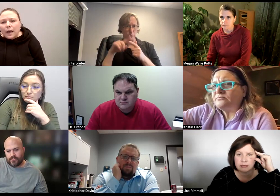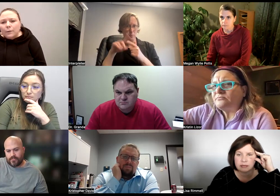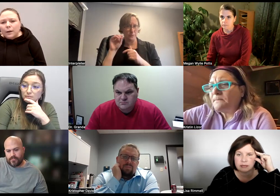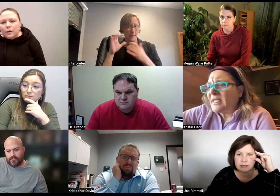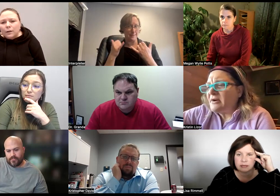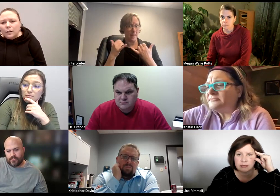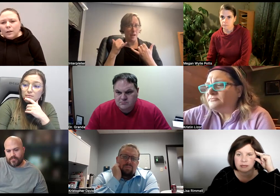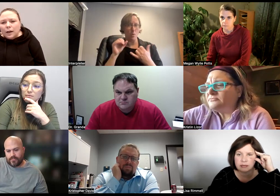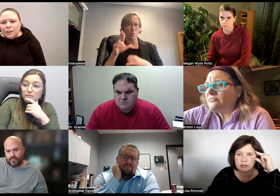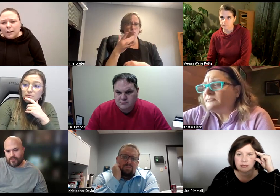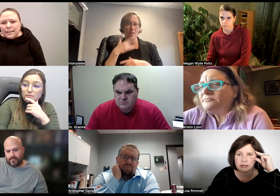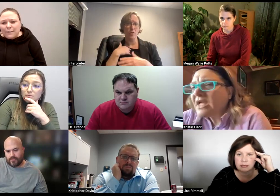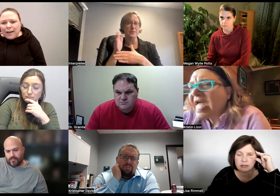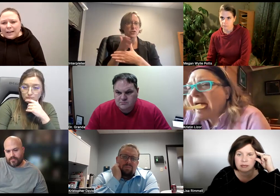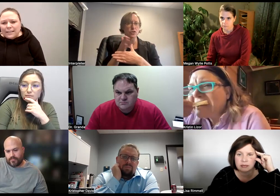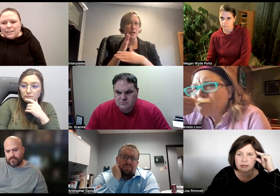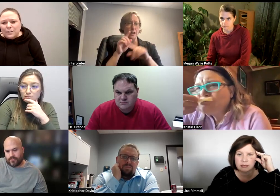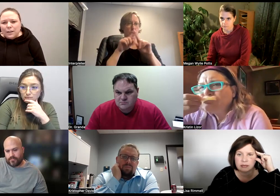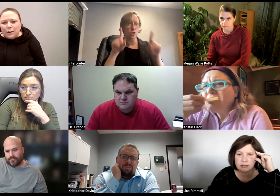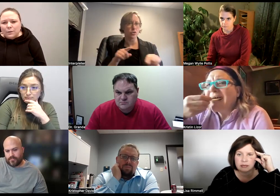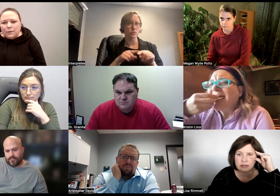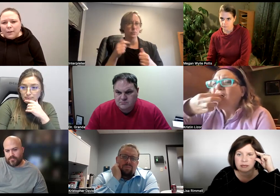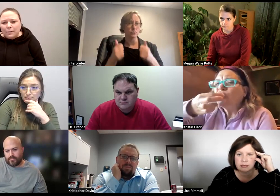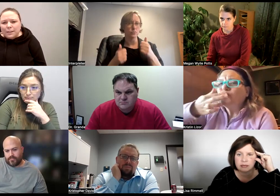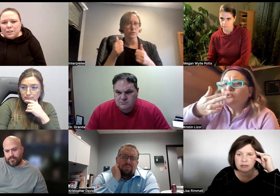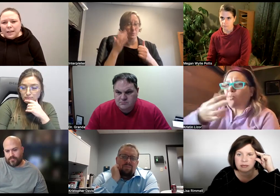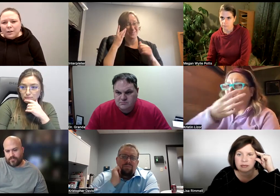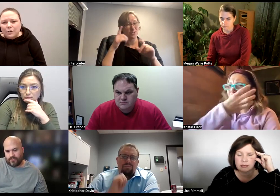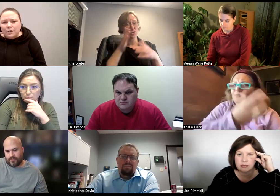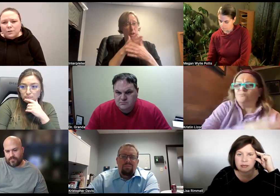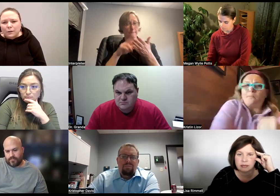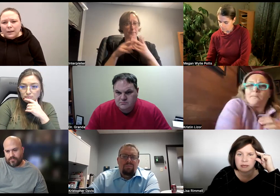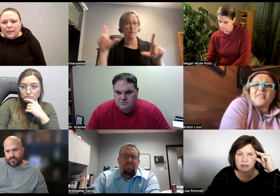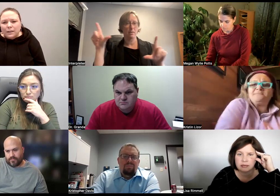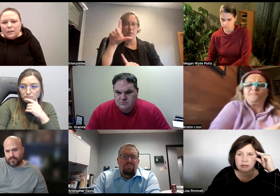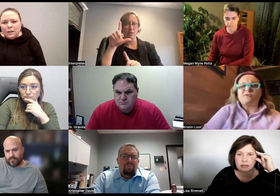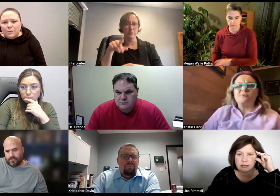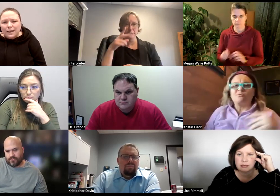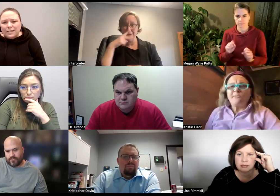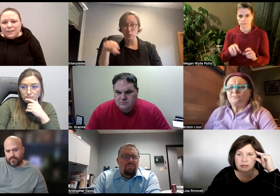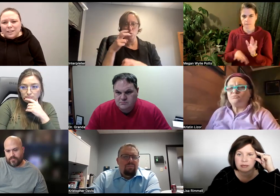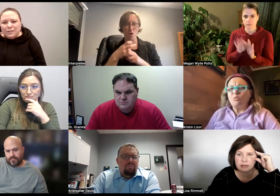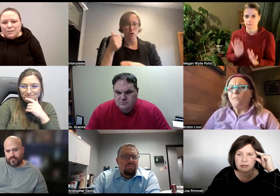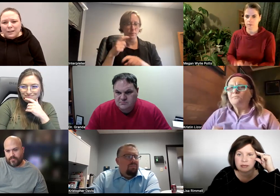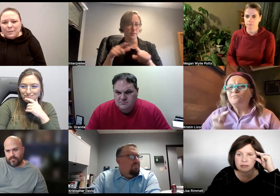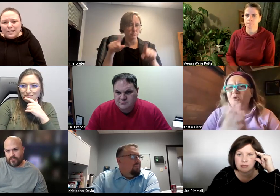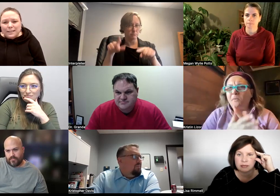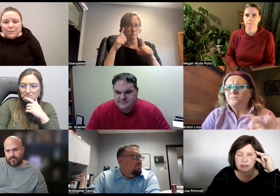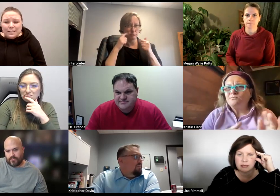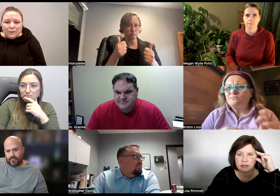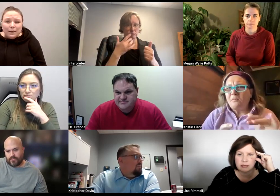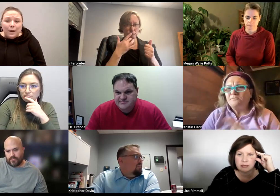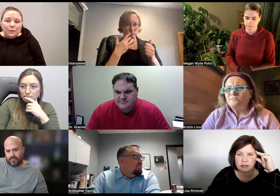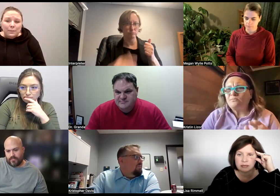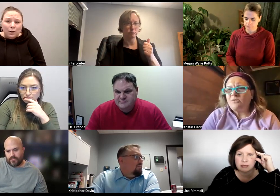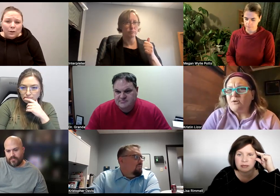And I will, do you guys have access to that, or would you rather me share the screen? Because if I share the screen, that means it's going to